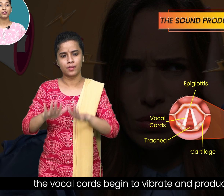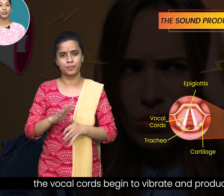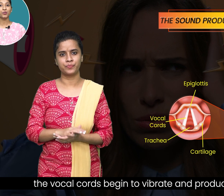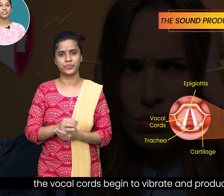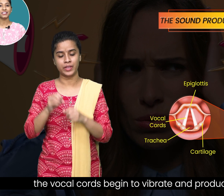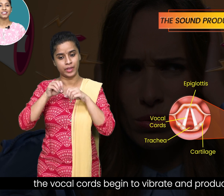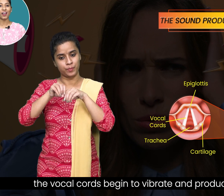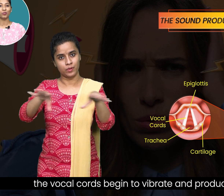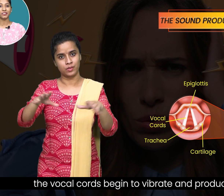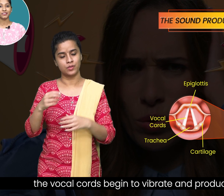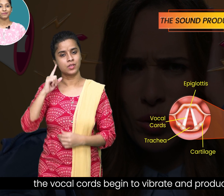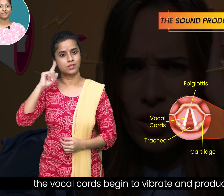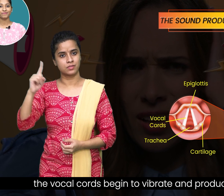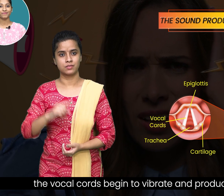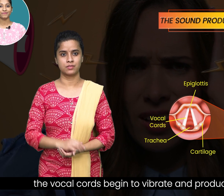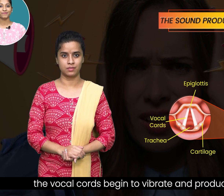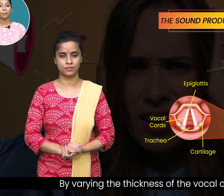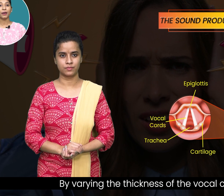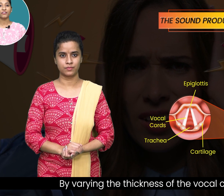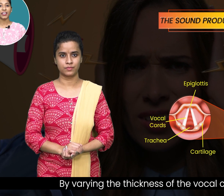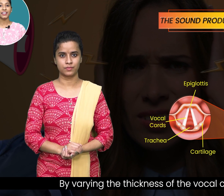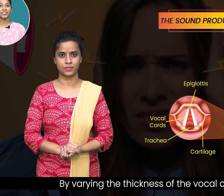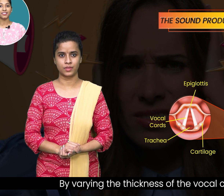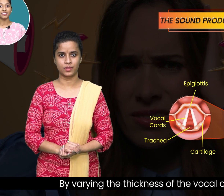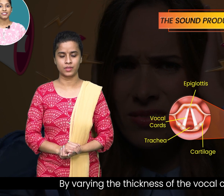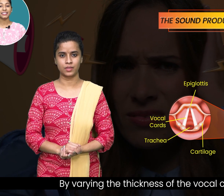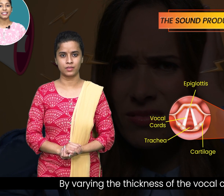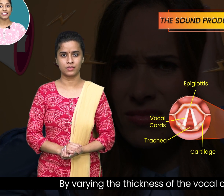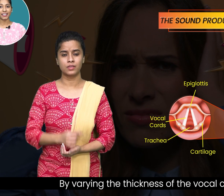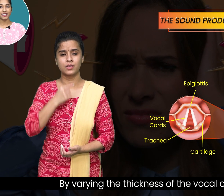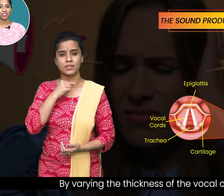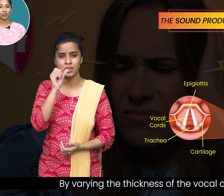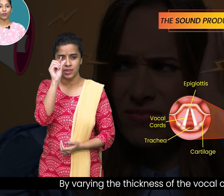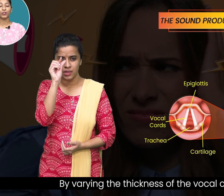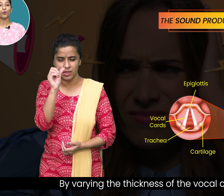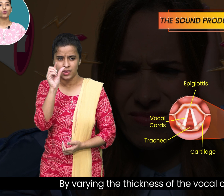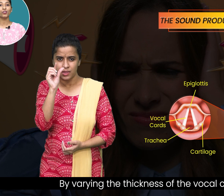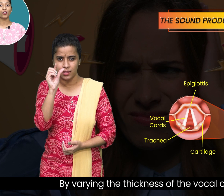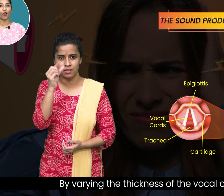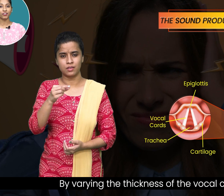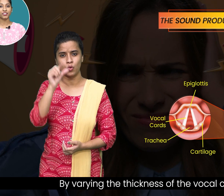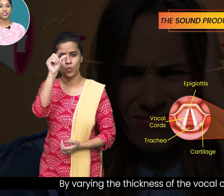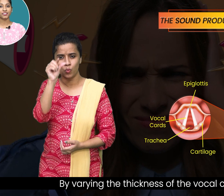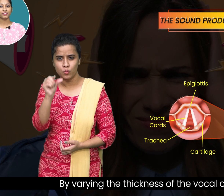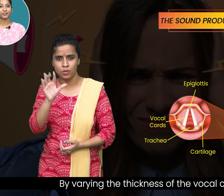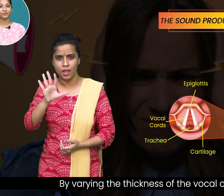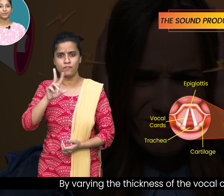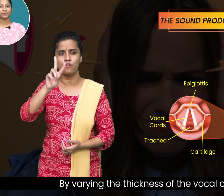and produce a sound. By varying the thickness of the vocal